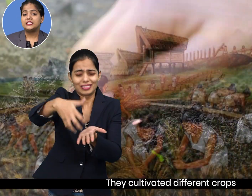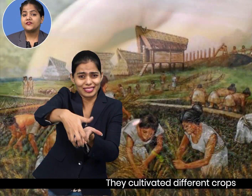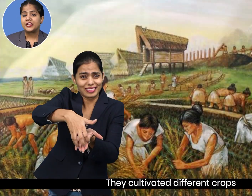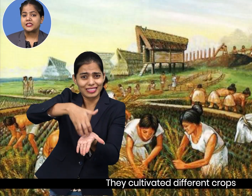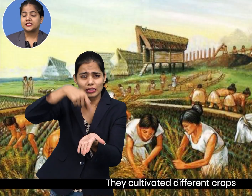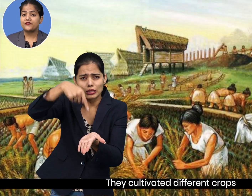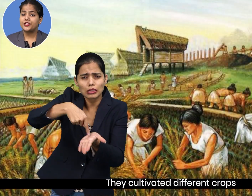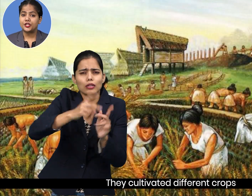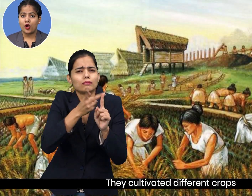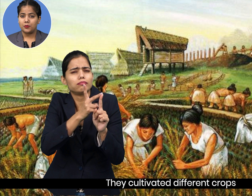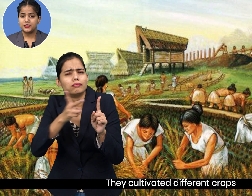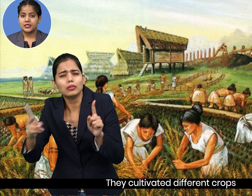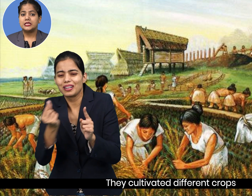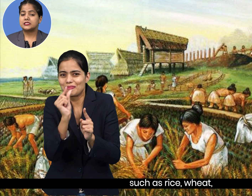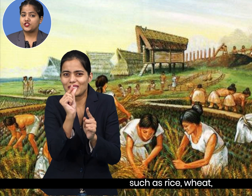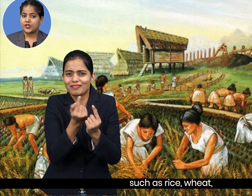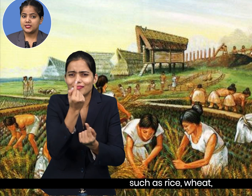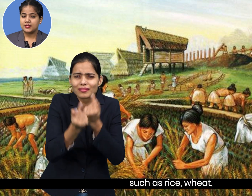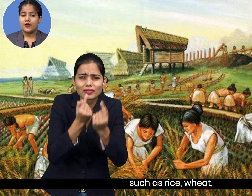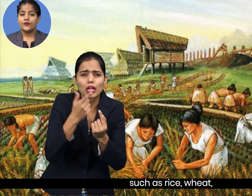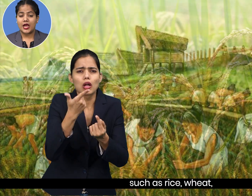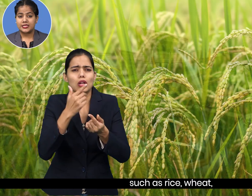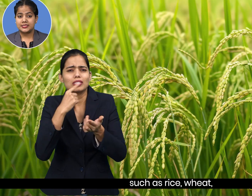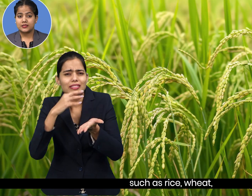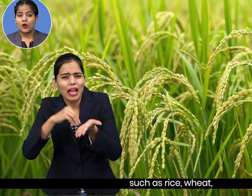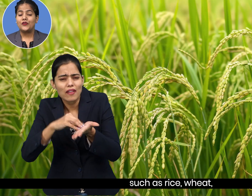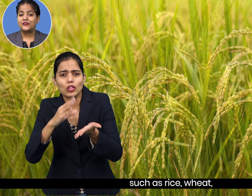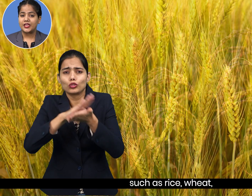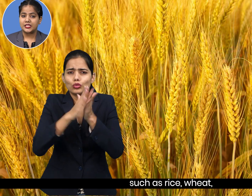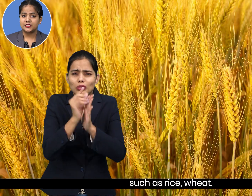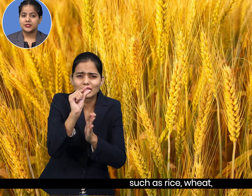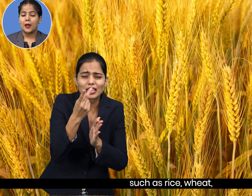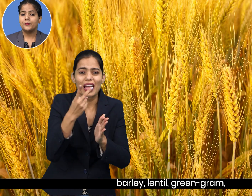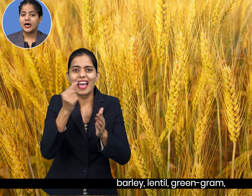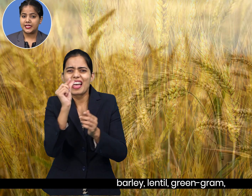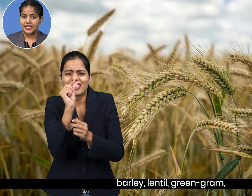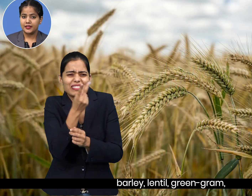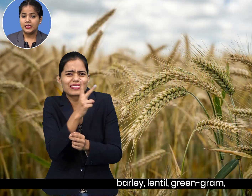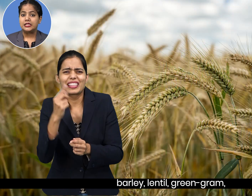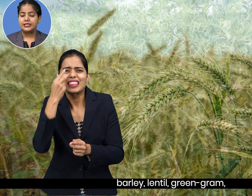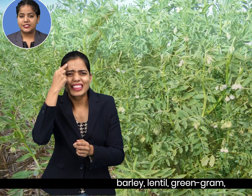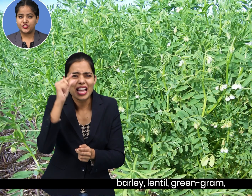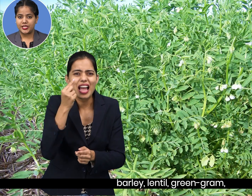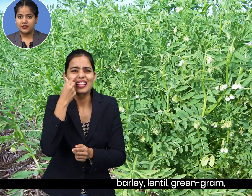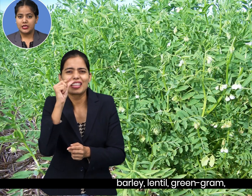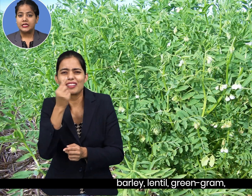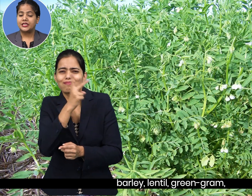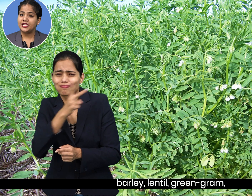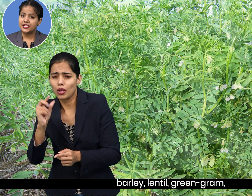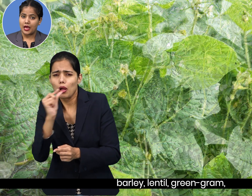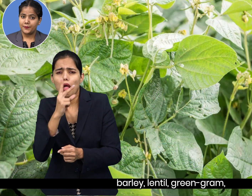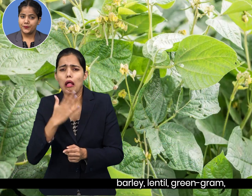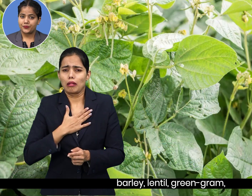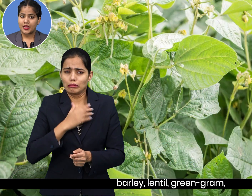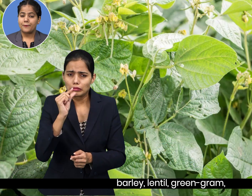They cultivated different crops such as rice, wheat, barley, lentil,